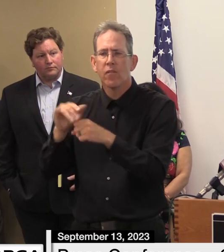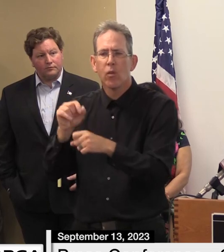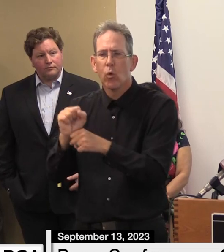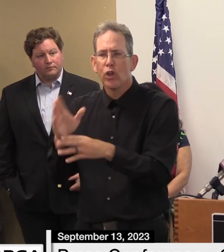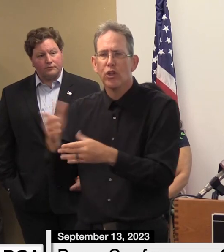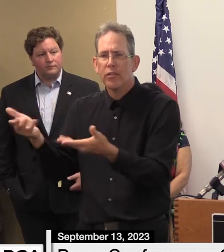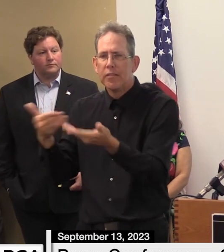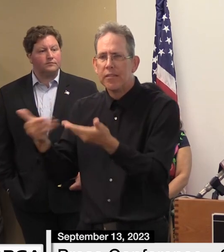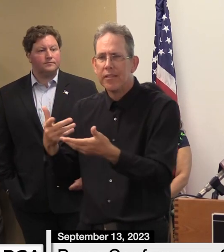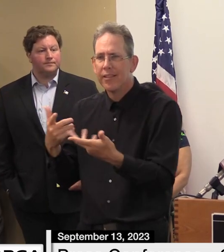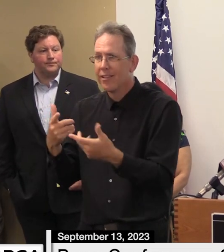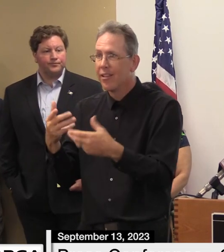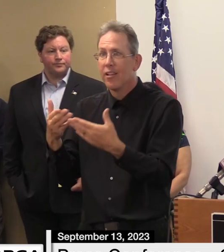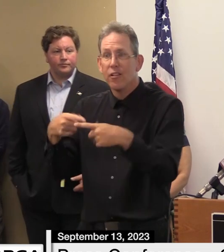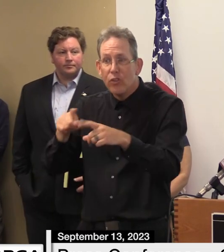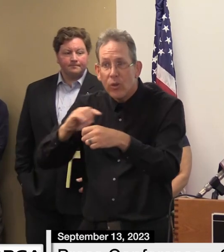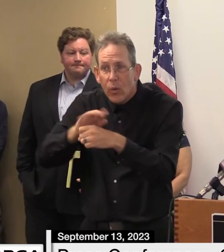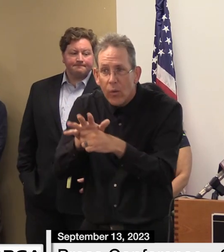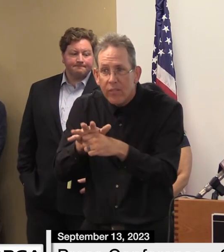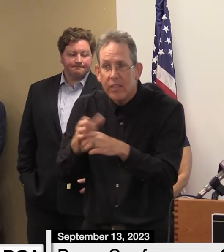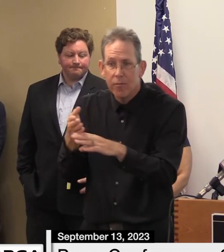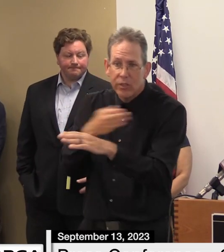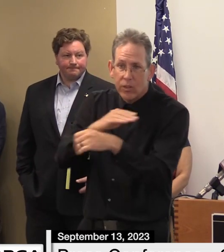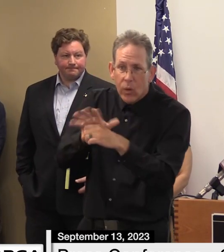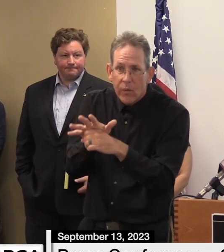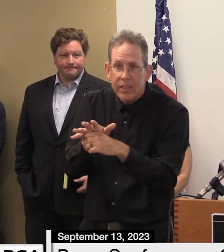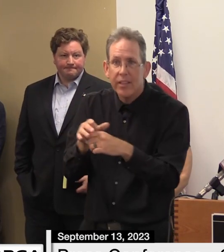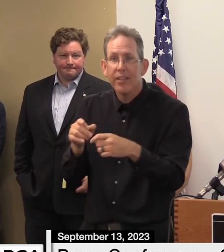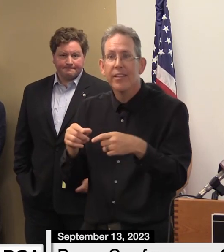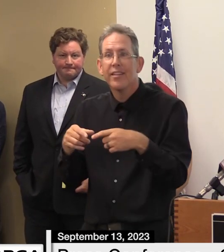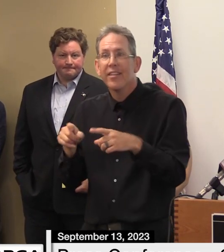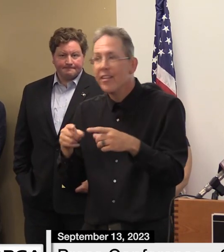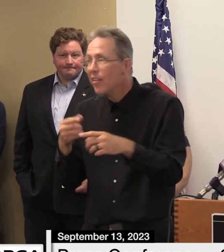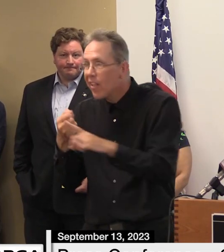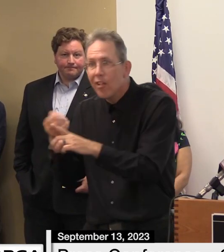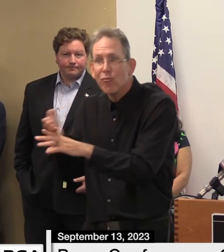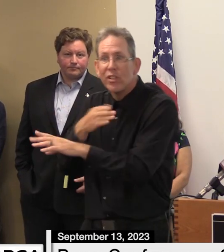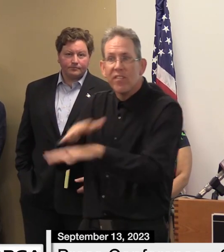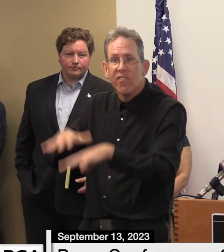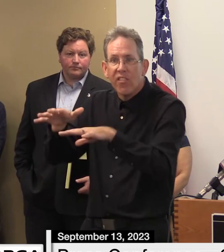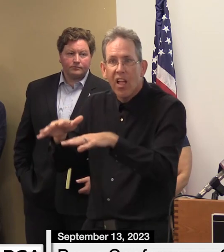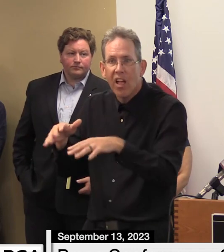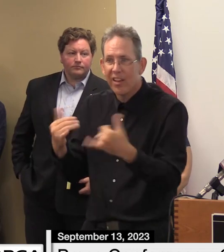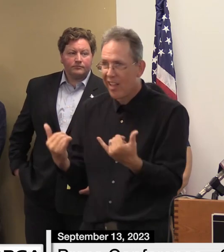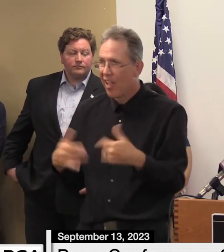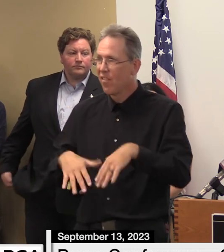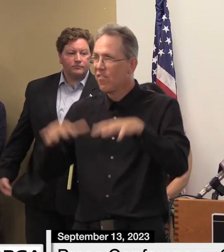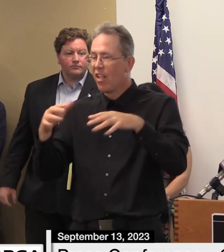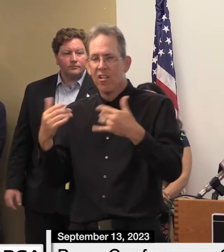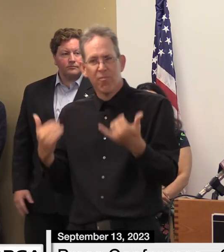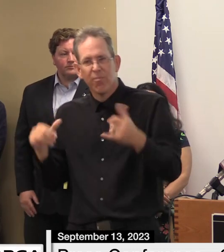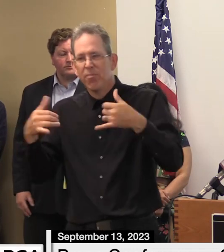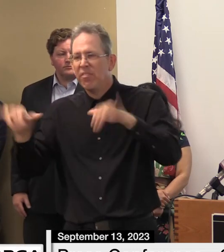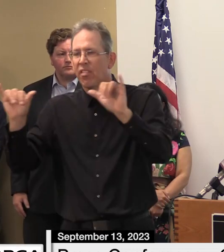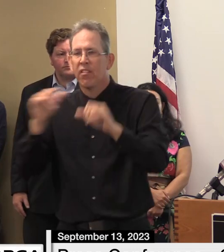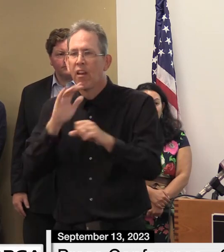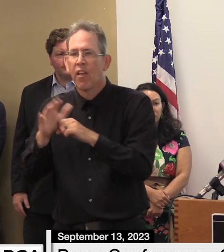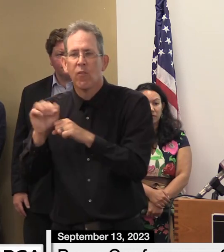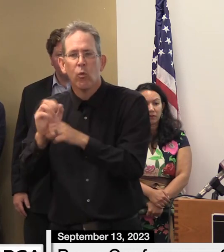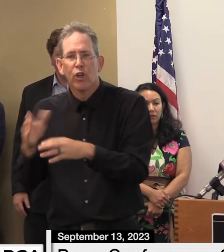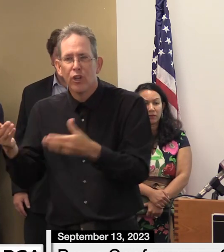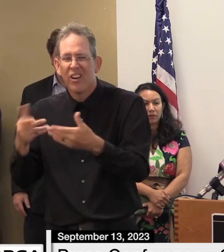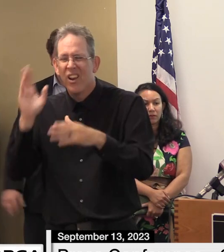pre-pandemic, pre-flood, and still impact us greatly today. So, and that's why the housing is so